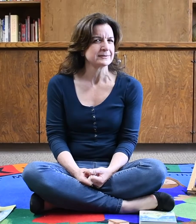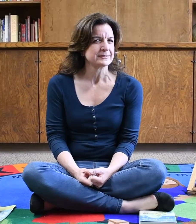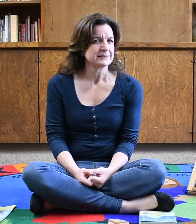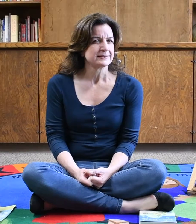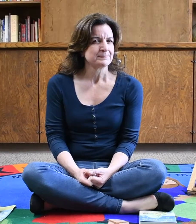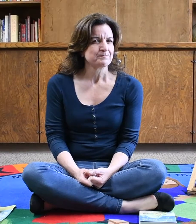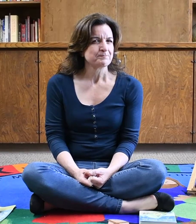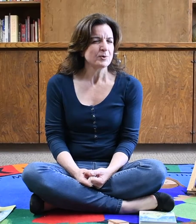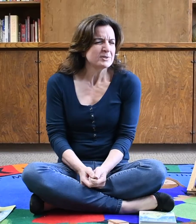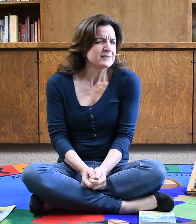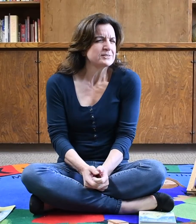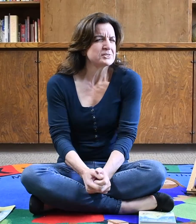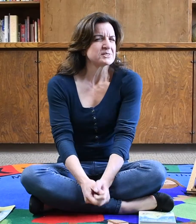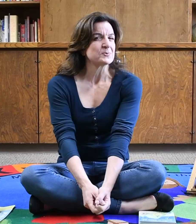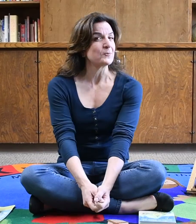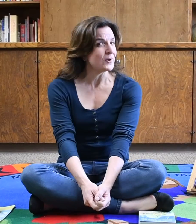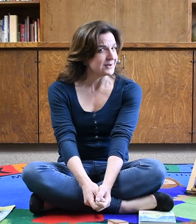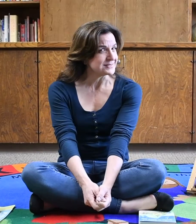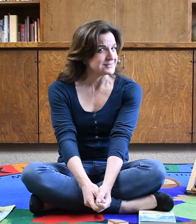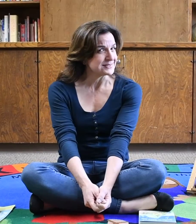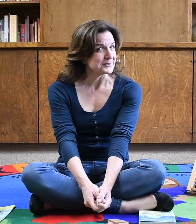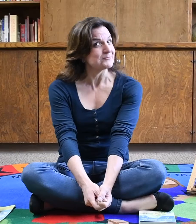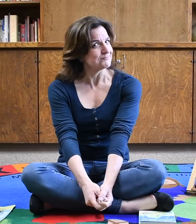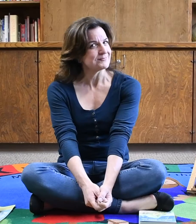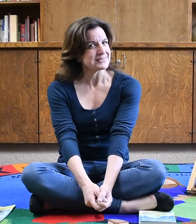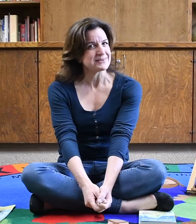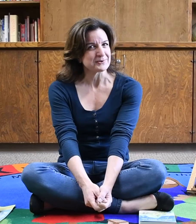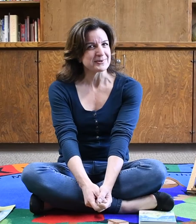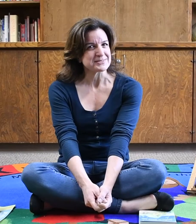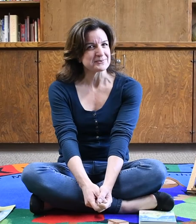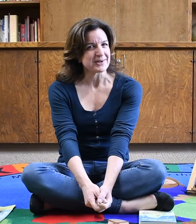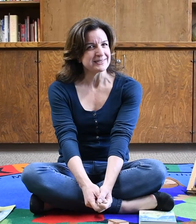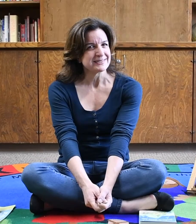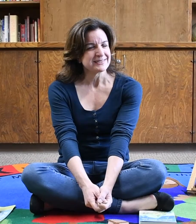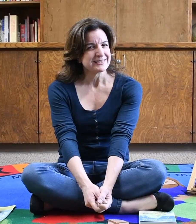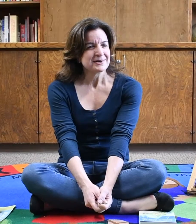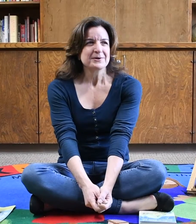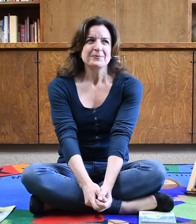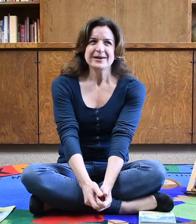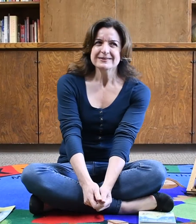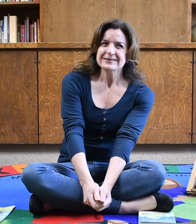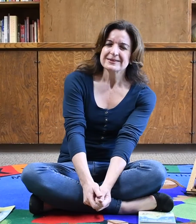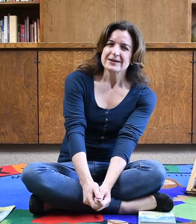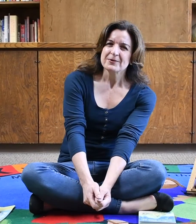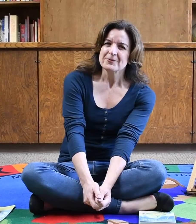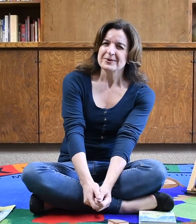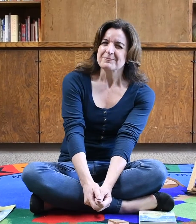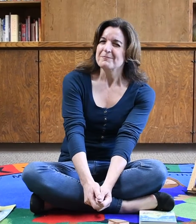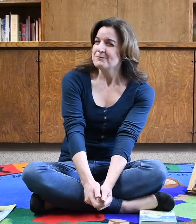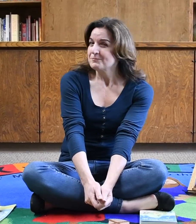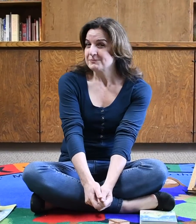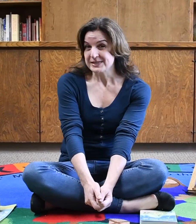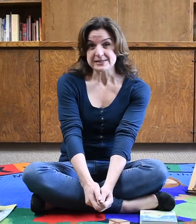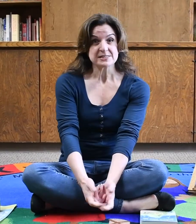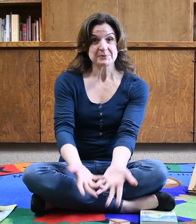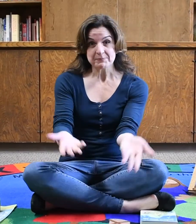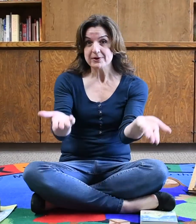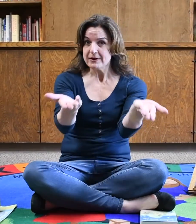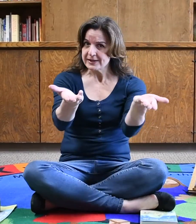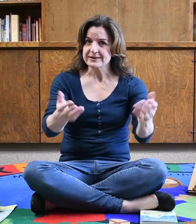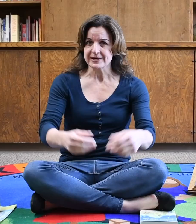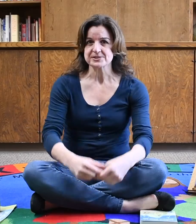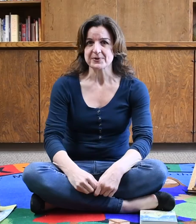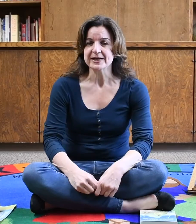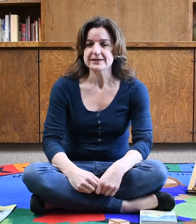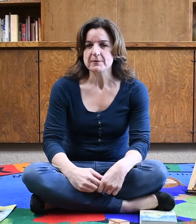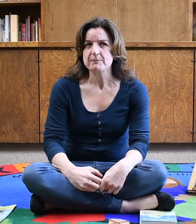think? What do you think Jesus would want us to do? That's another question, right? Well, would be nice to people.